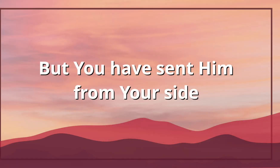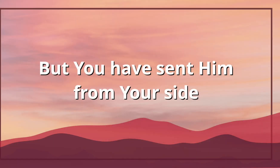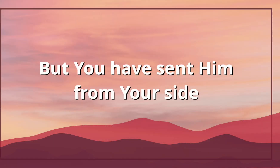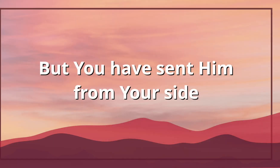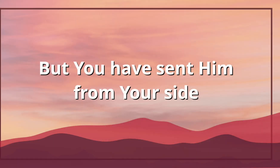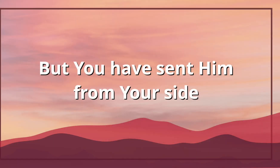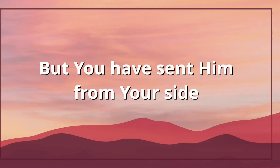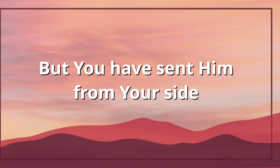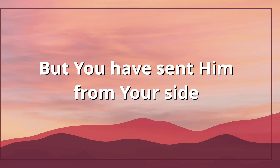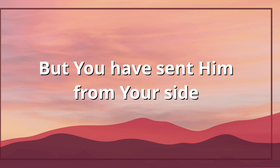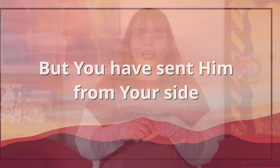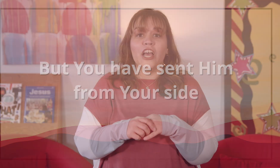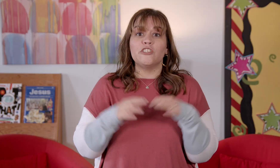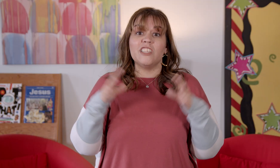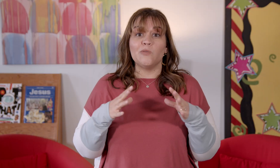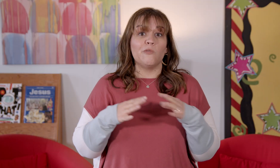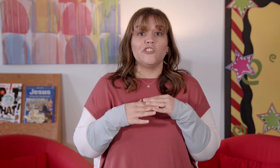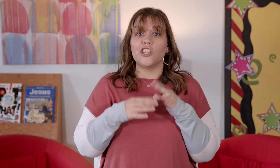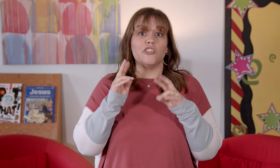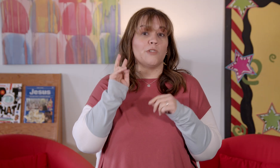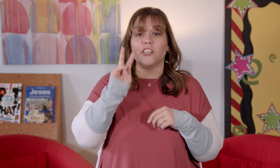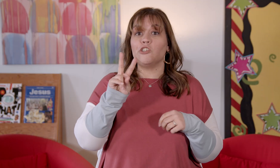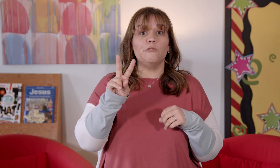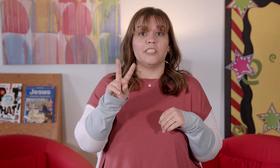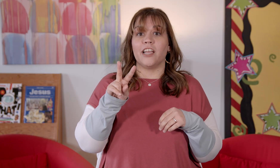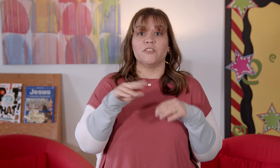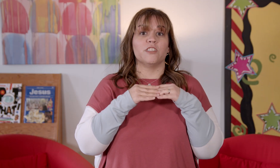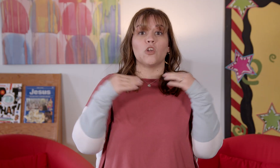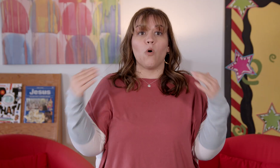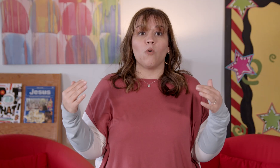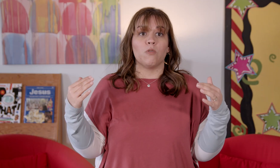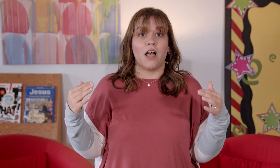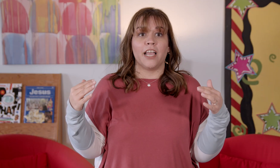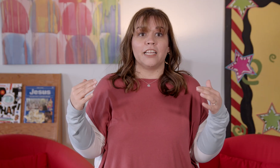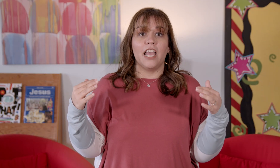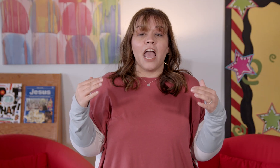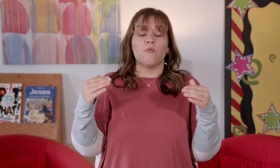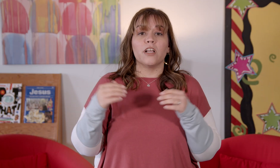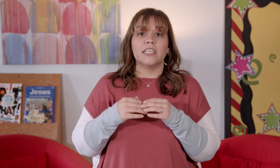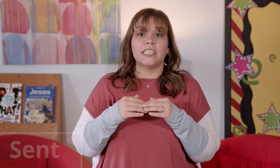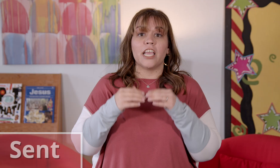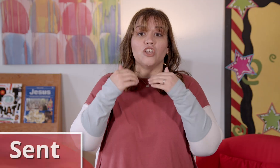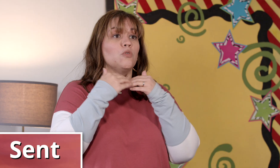sent him from your side." So this one, we're just gonna do like two signs for this whole line. And we're gonna say, "You